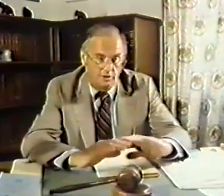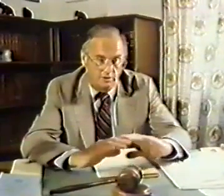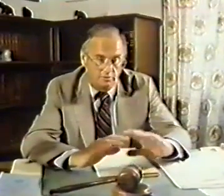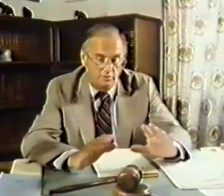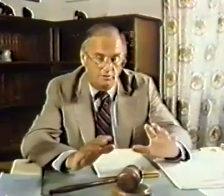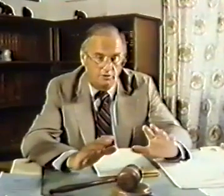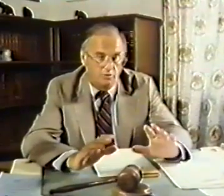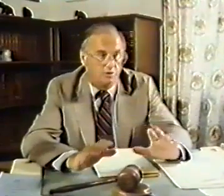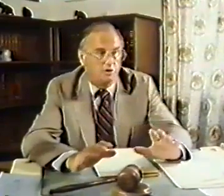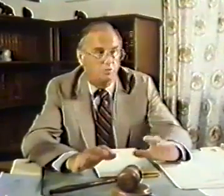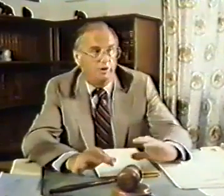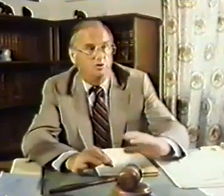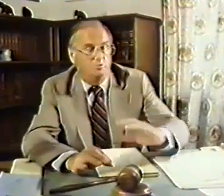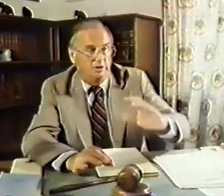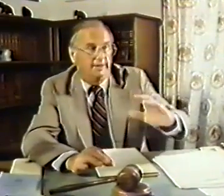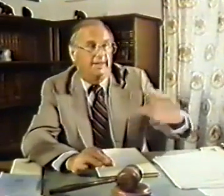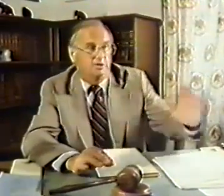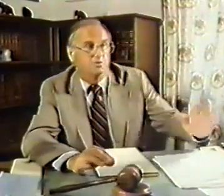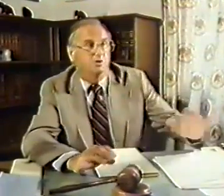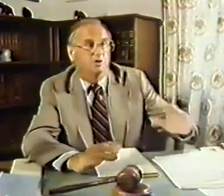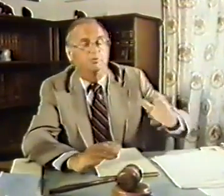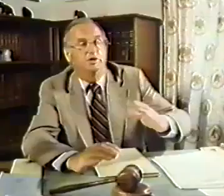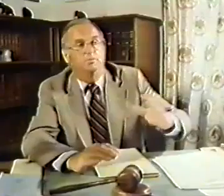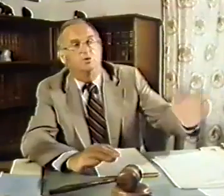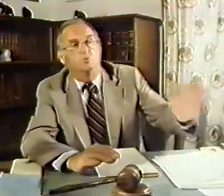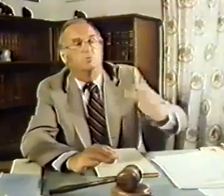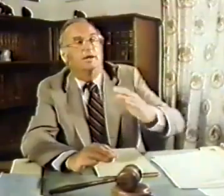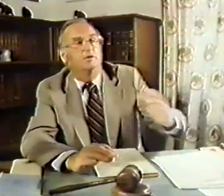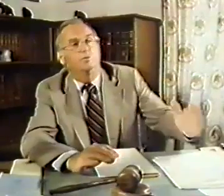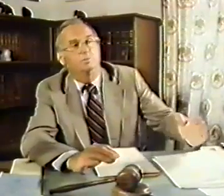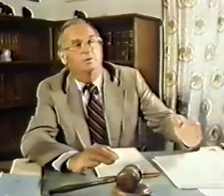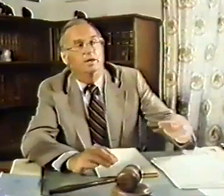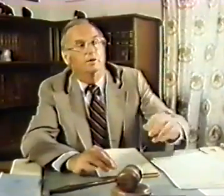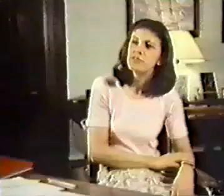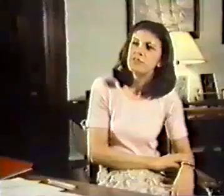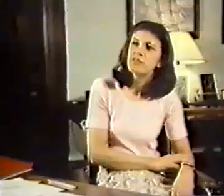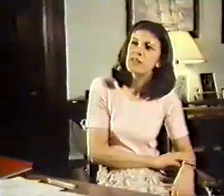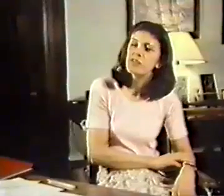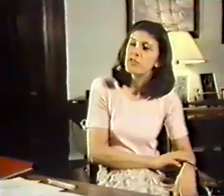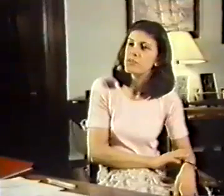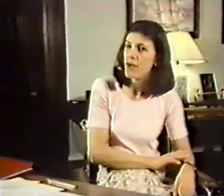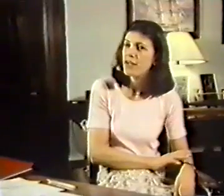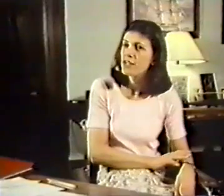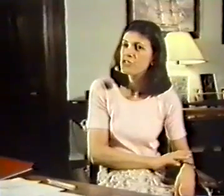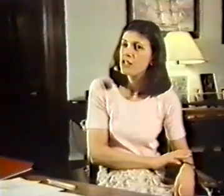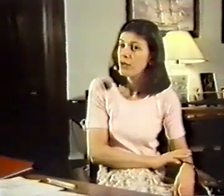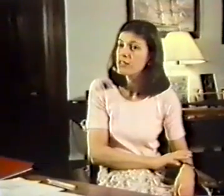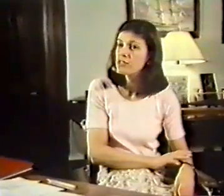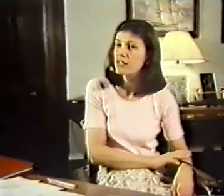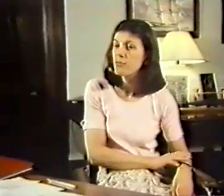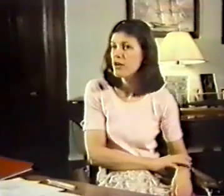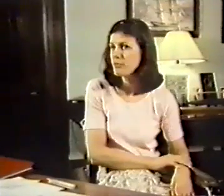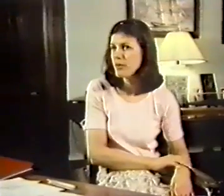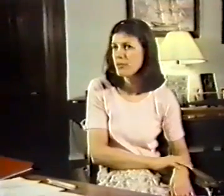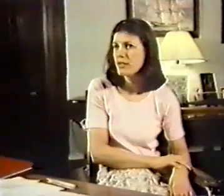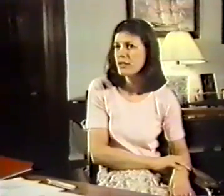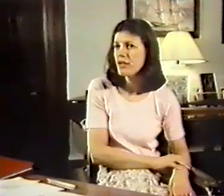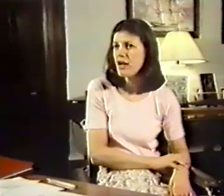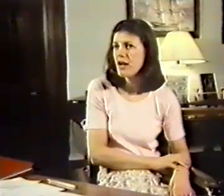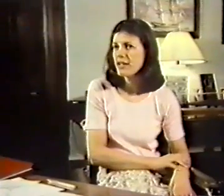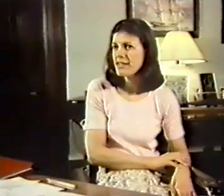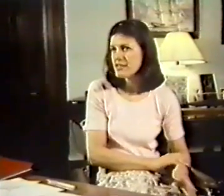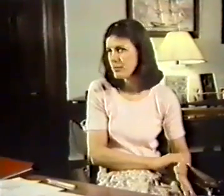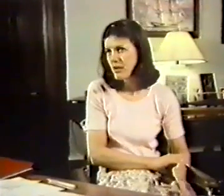society, earning larger wages, being taxed more, et cetera. We get much more back than we put out. Do you think there is a backlash amongst the American